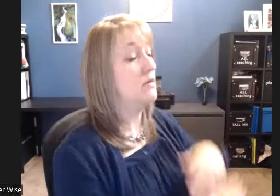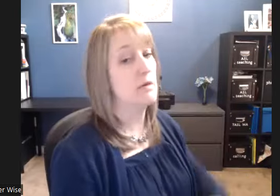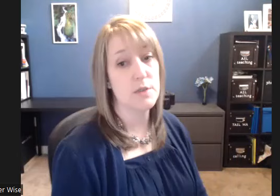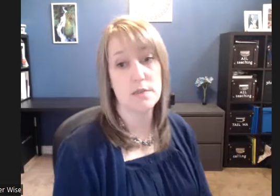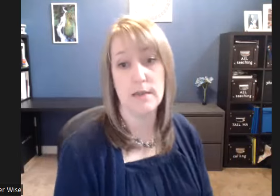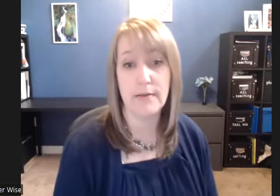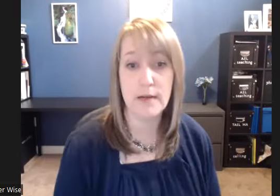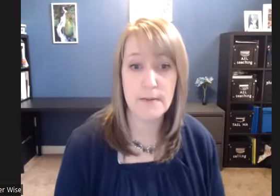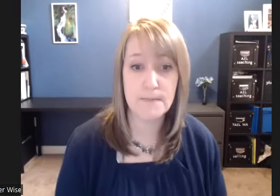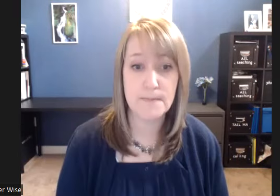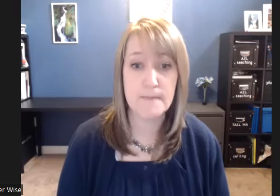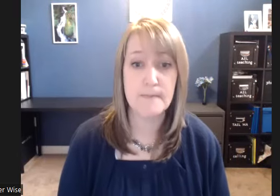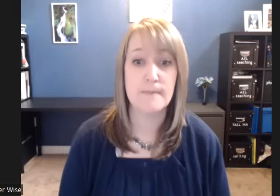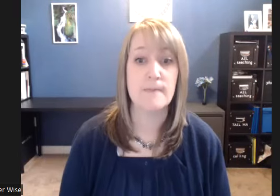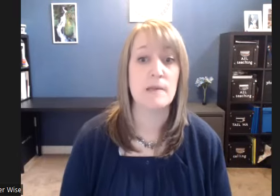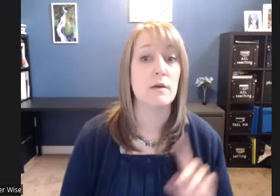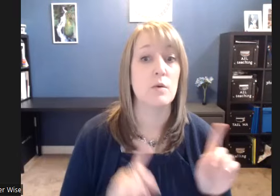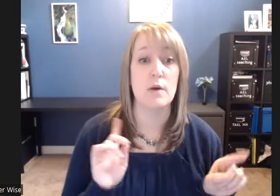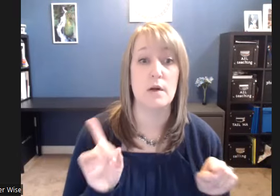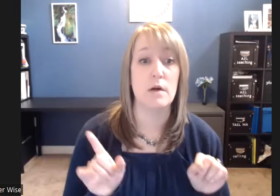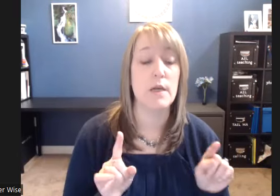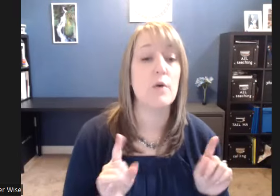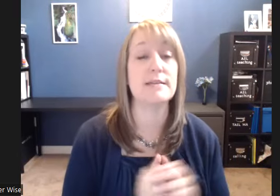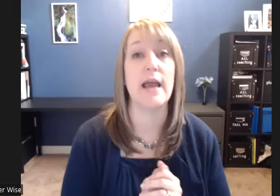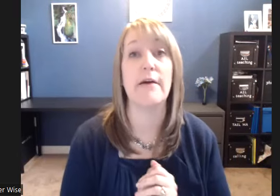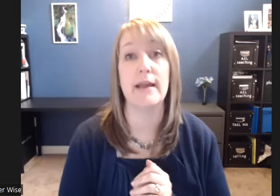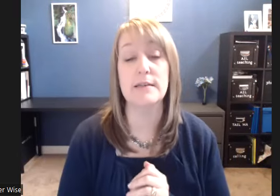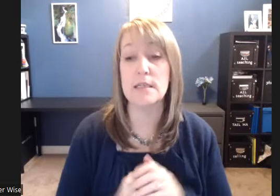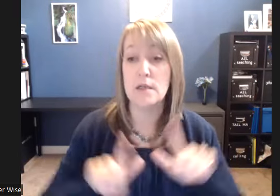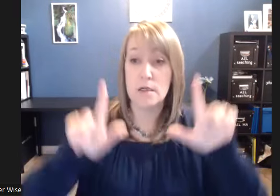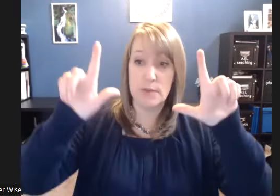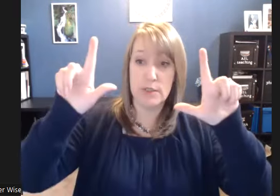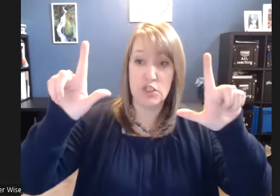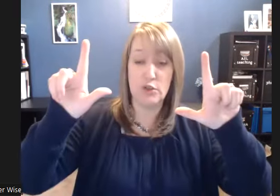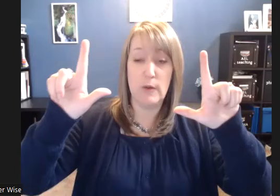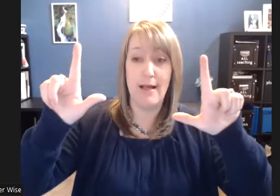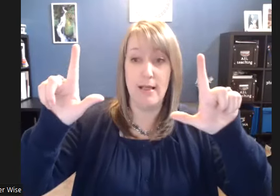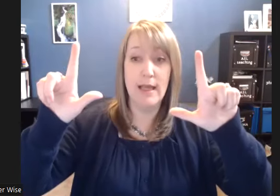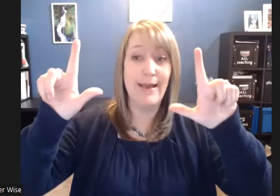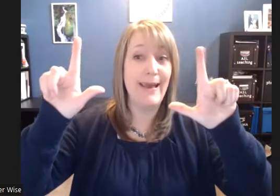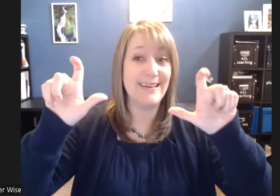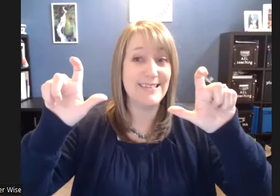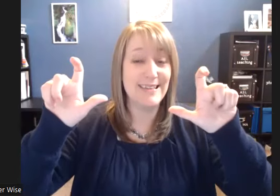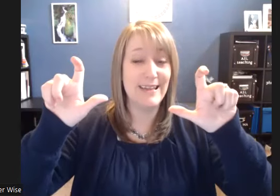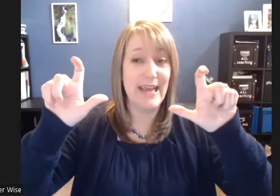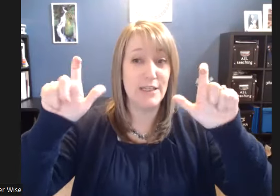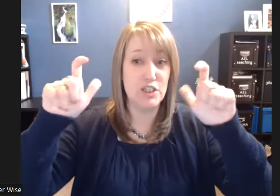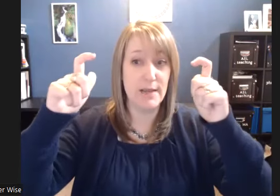their personality. Where are we? Oh, yes, arrogant. So you want 2 LX hand